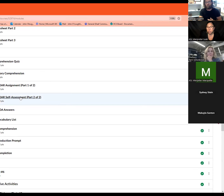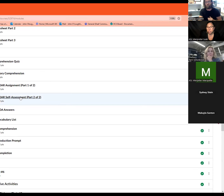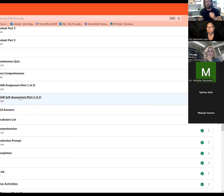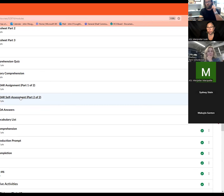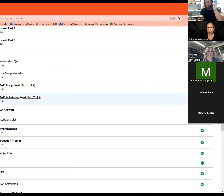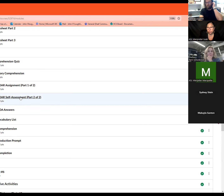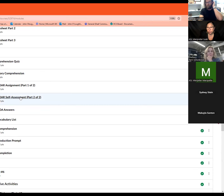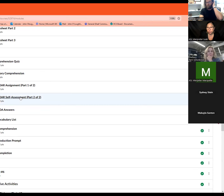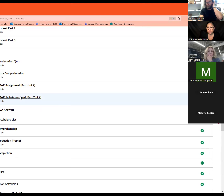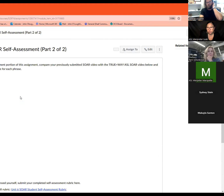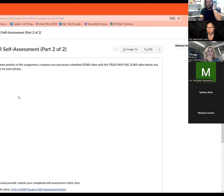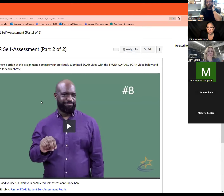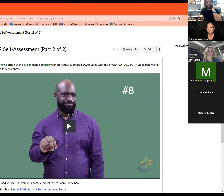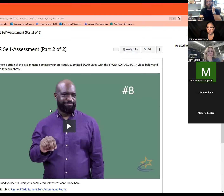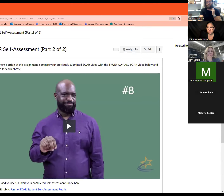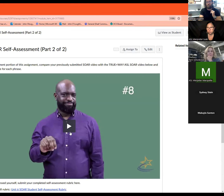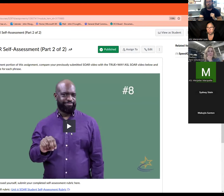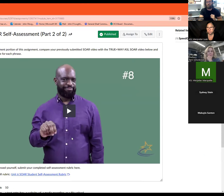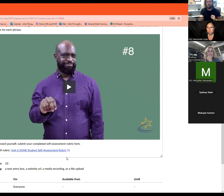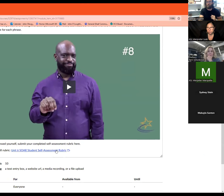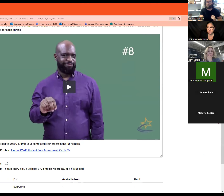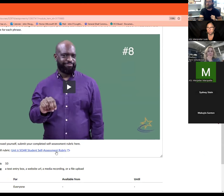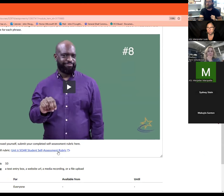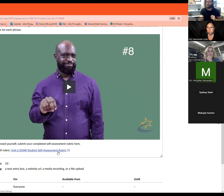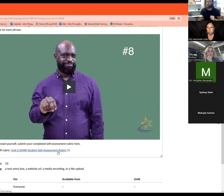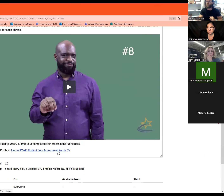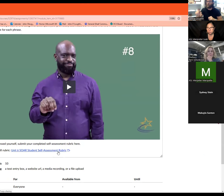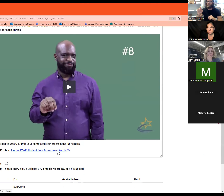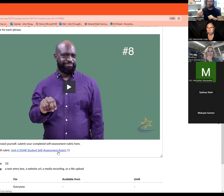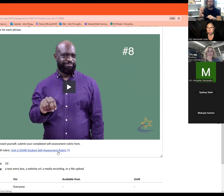So part 2 of the SOAR assignment,